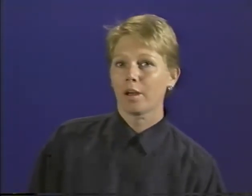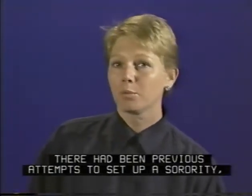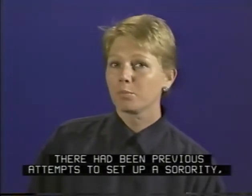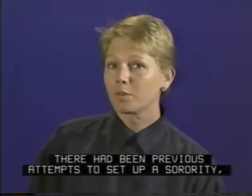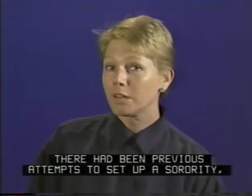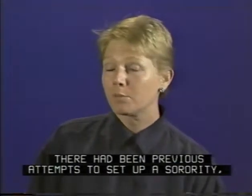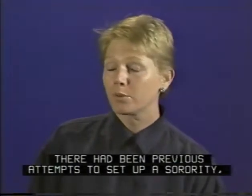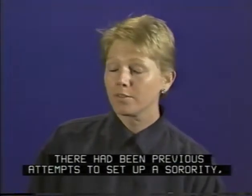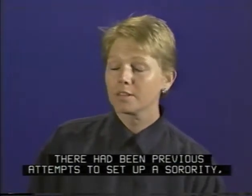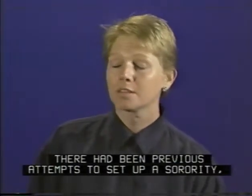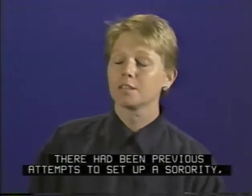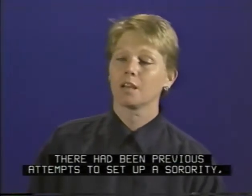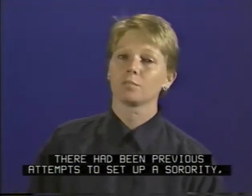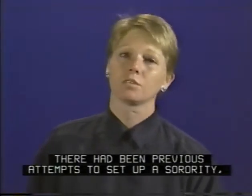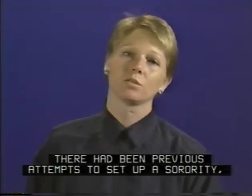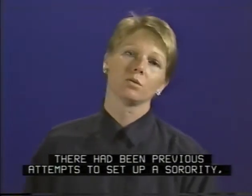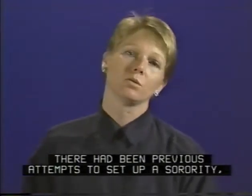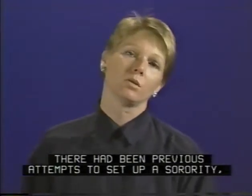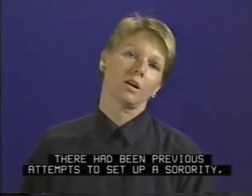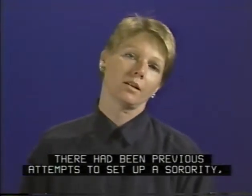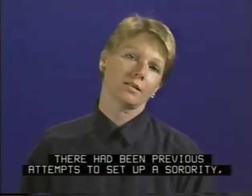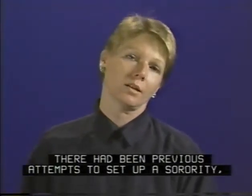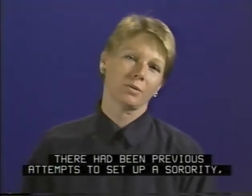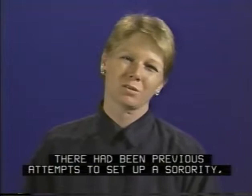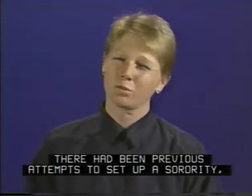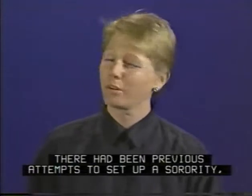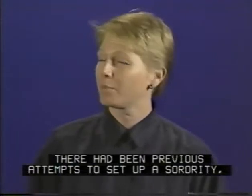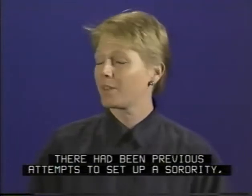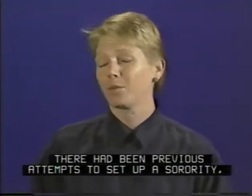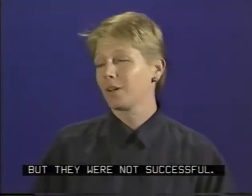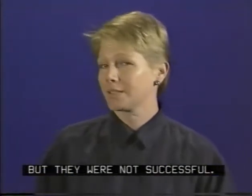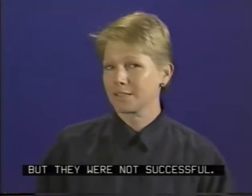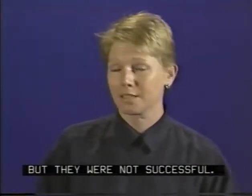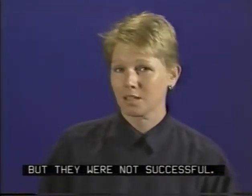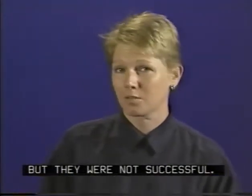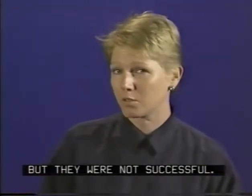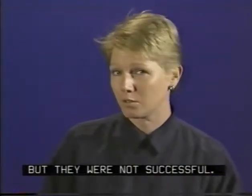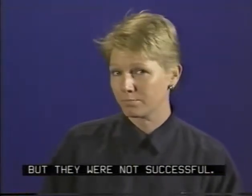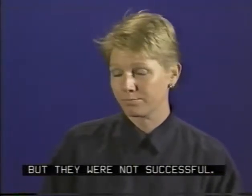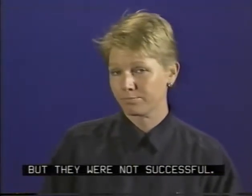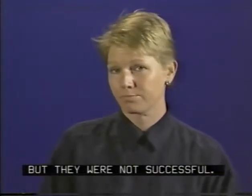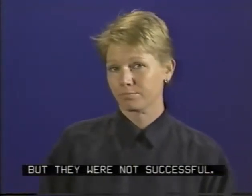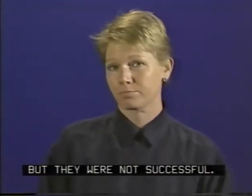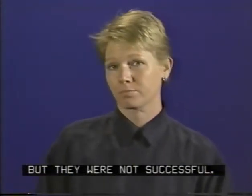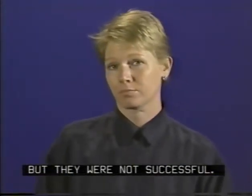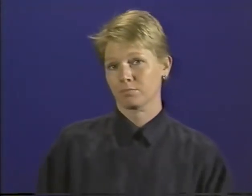been previous attempts to set up a sorority, but they were not successful.